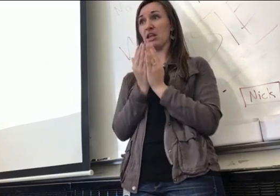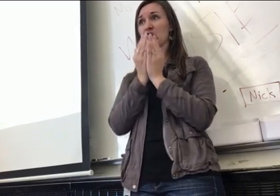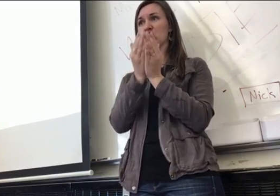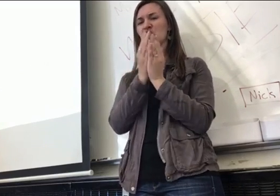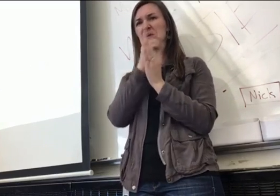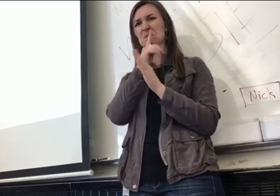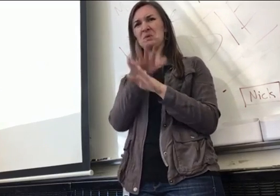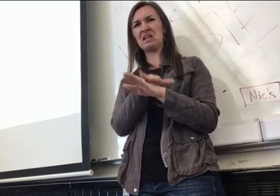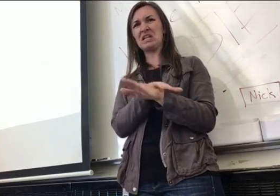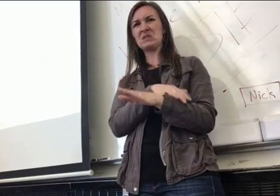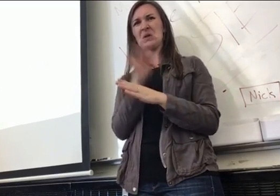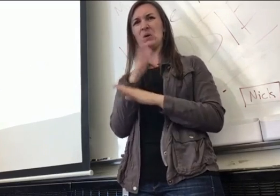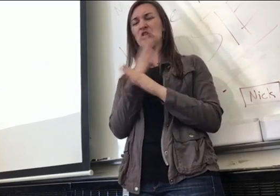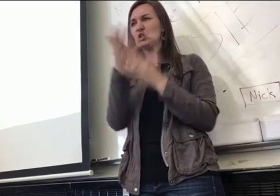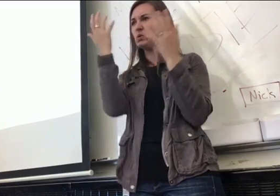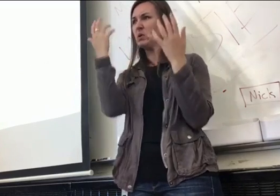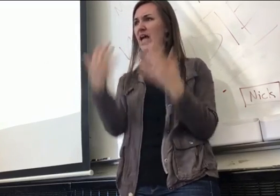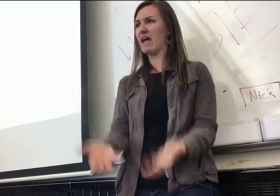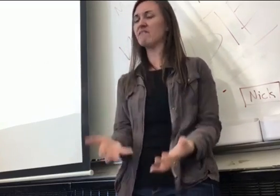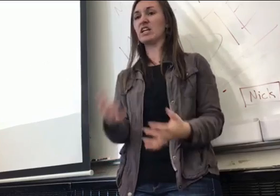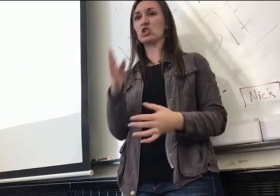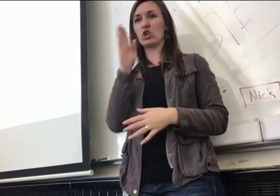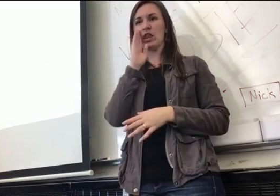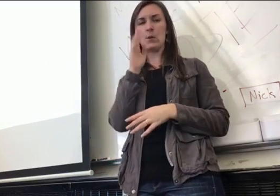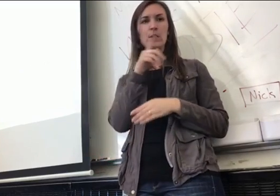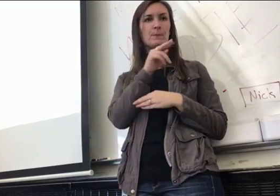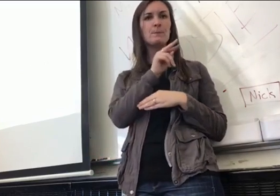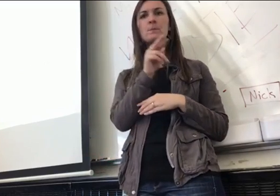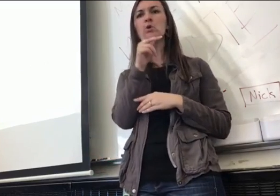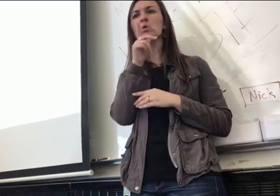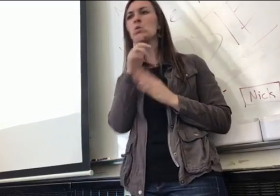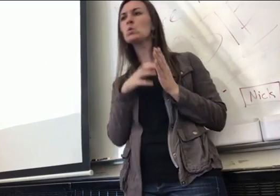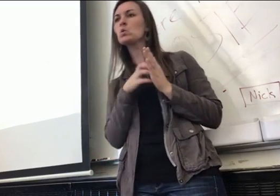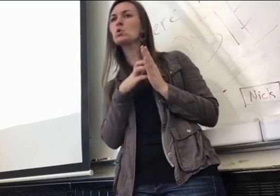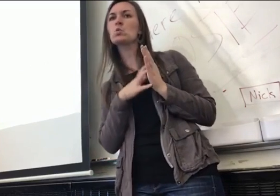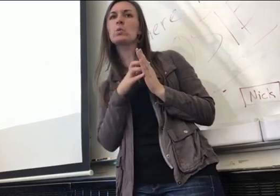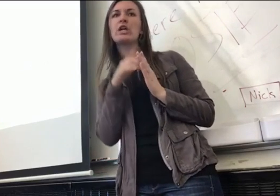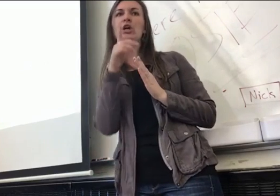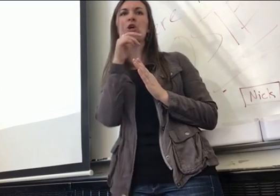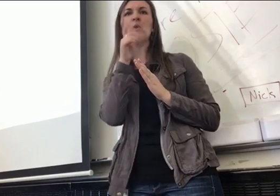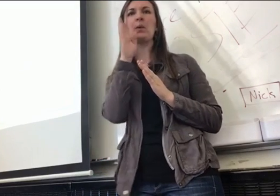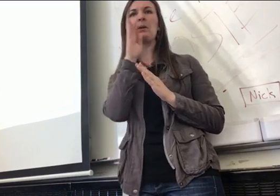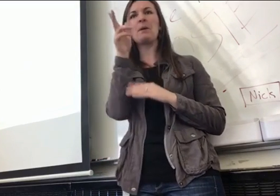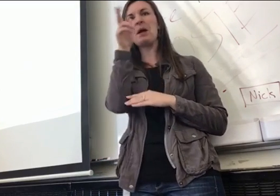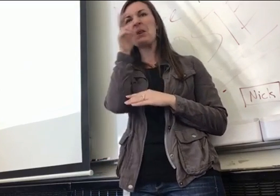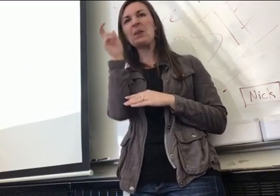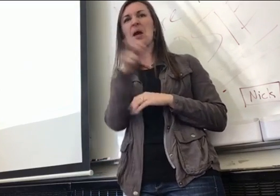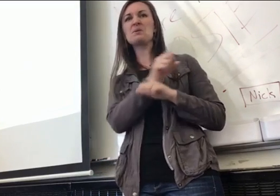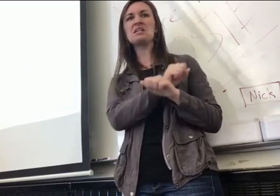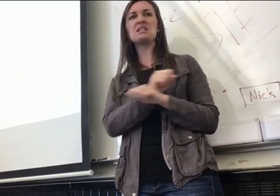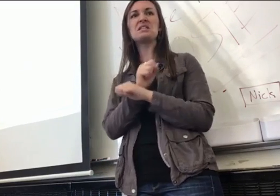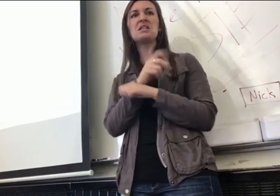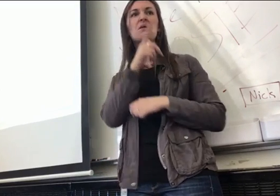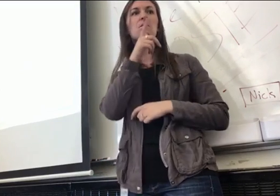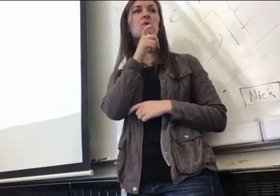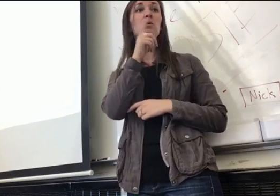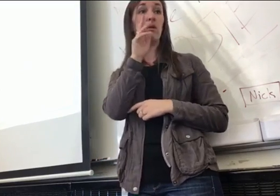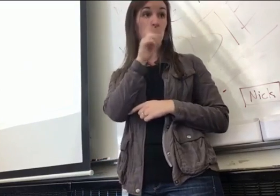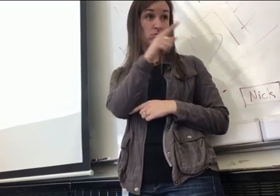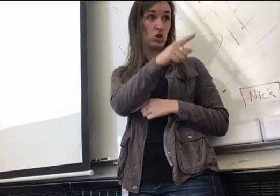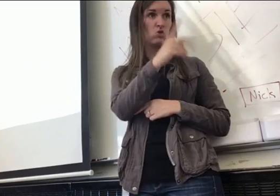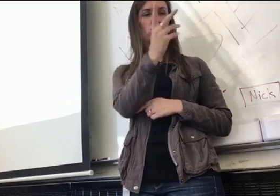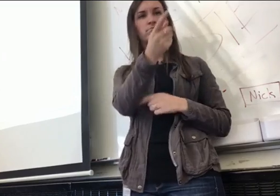Ship's going too slow. They would pick the weakest people they think would be the worst or least popular slaves when they get sold, and they would throw them